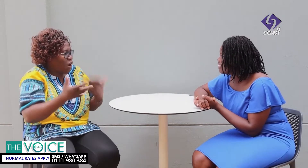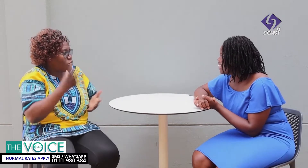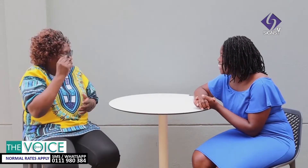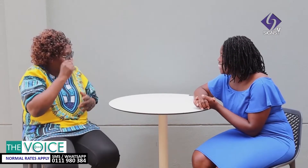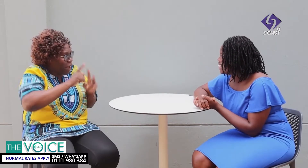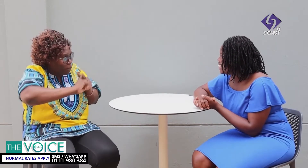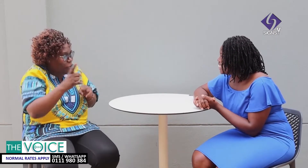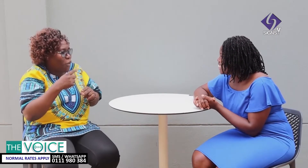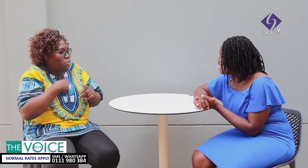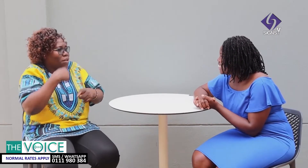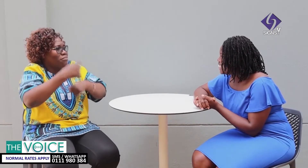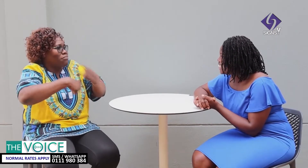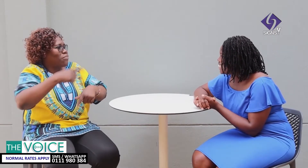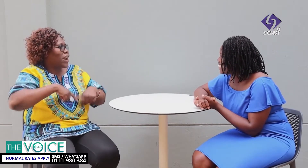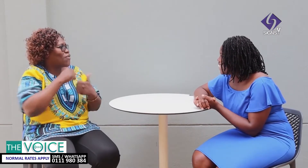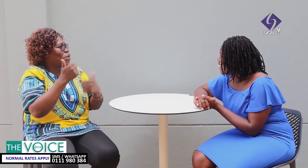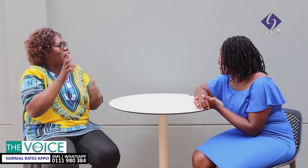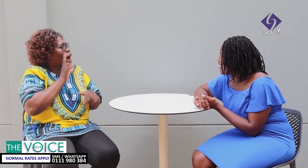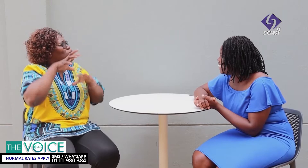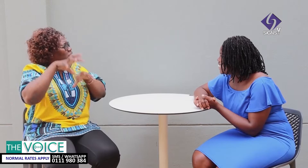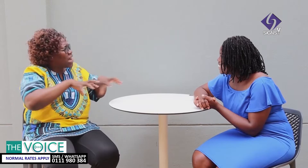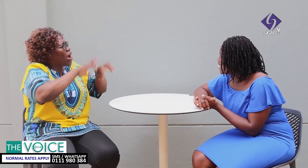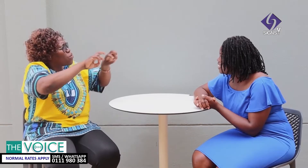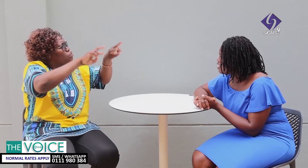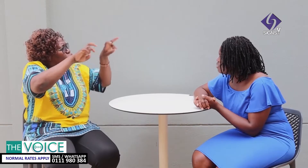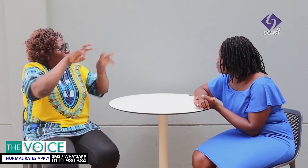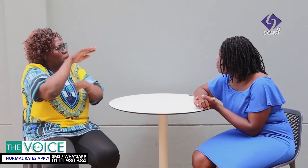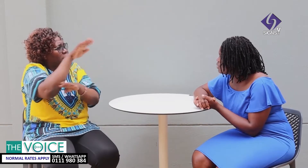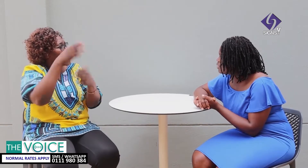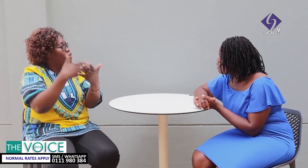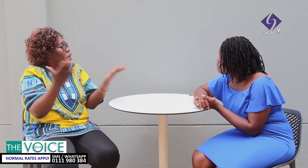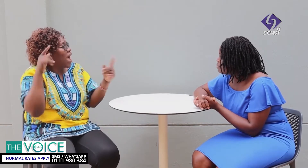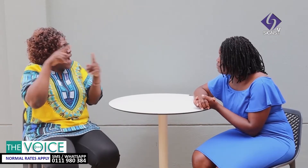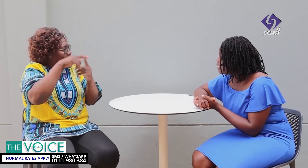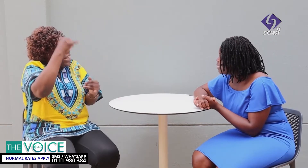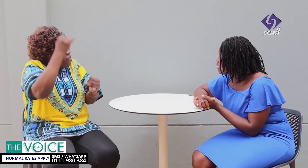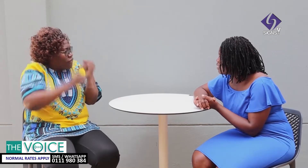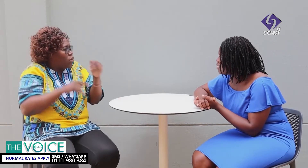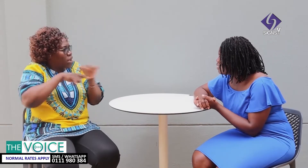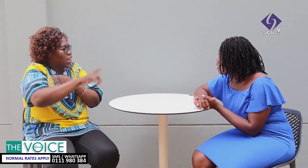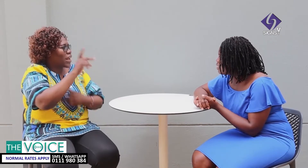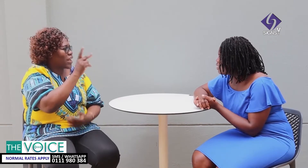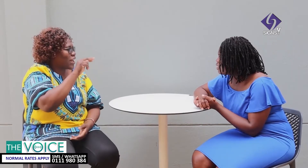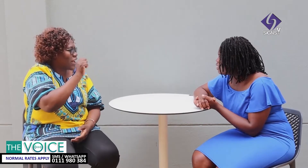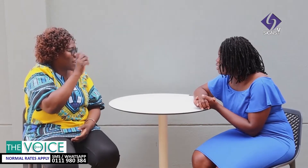there. And I was really trying to network and get my life going. I didn't know people, but I kept